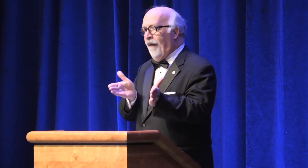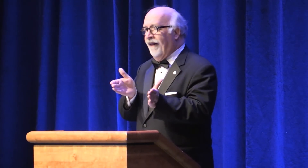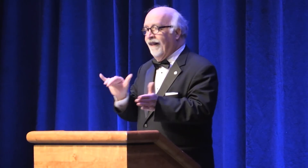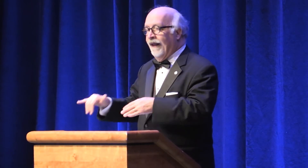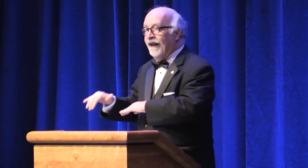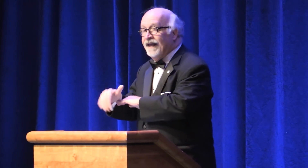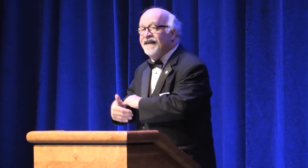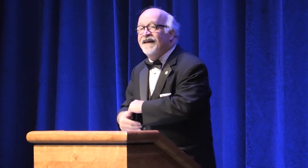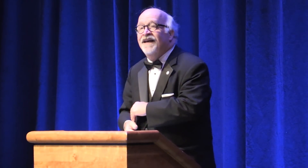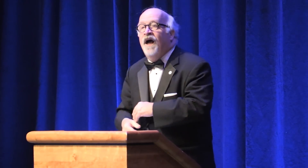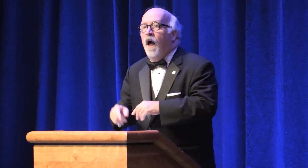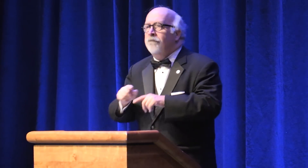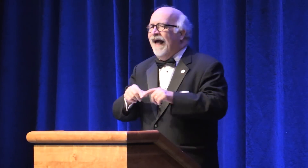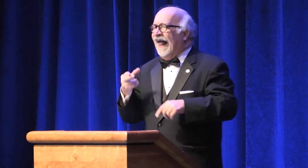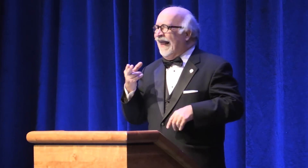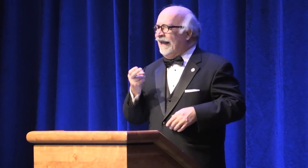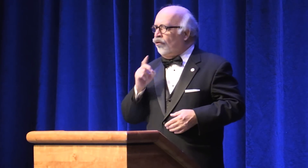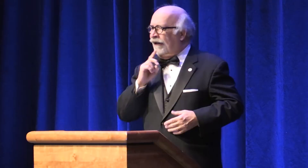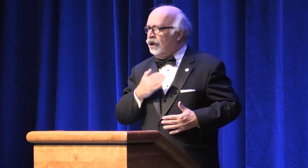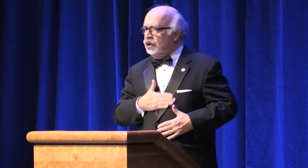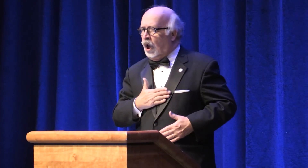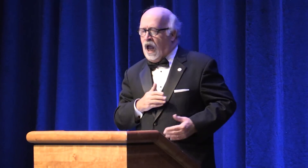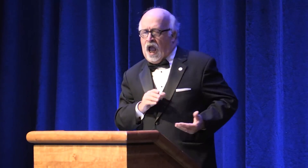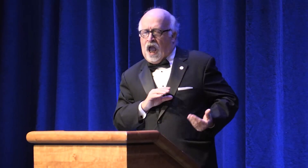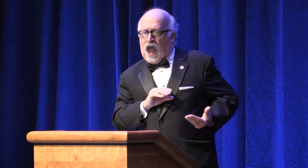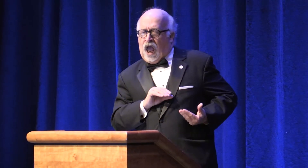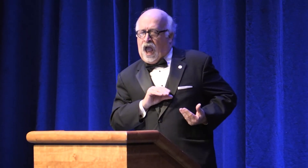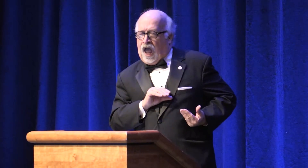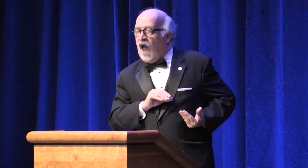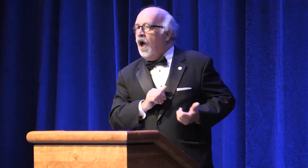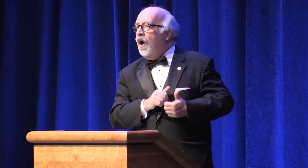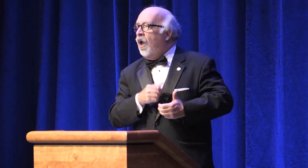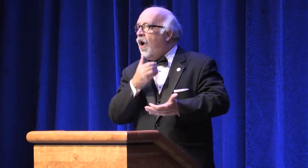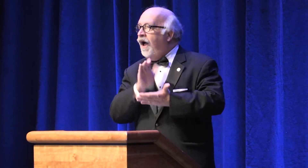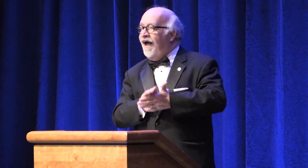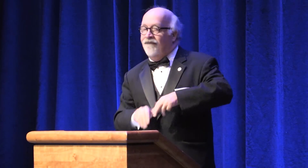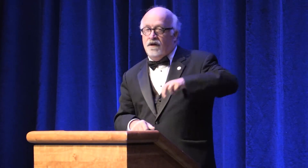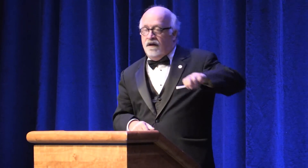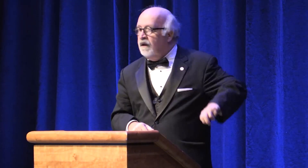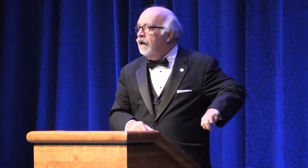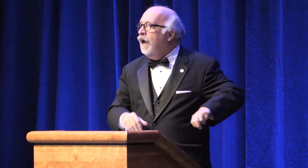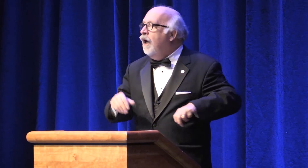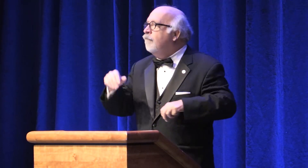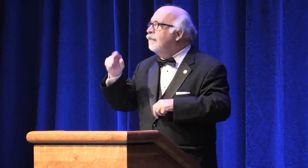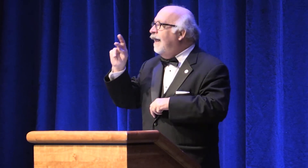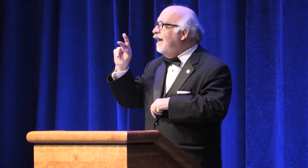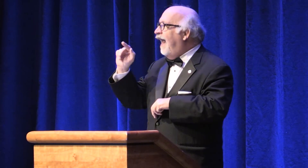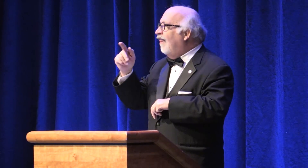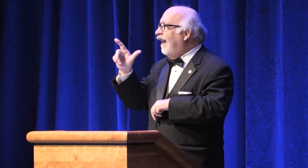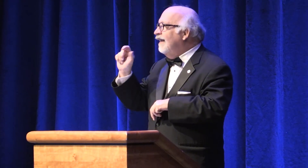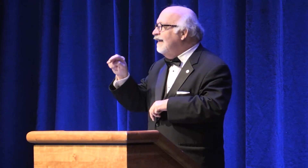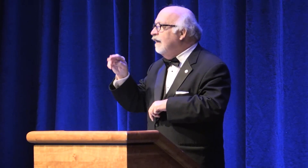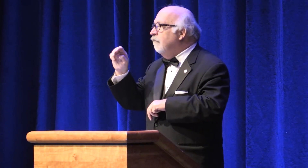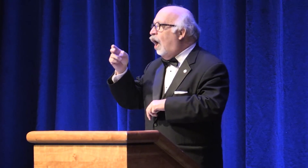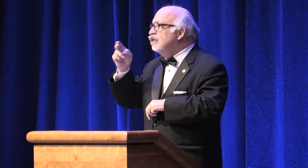Sea, served as his company that night. And as they were engaged in conversation,